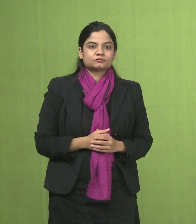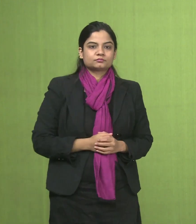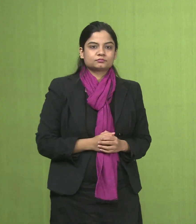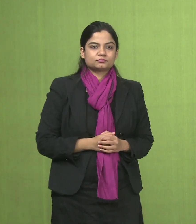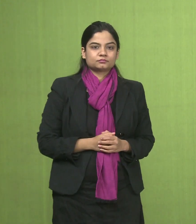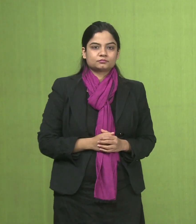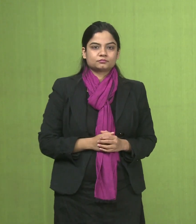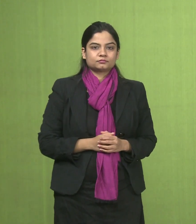also.